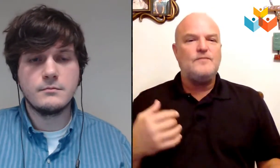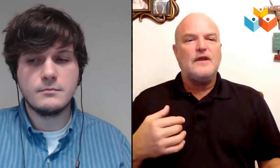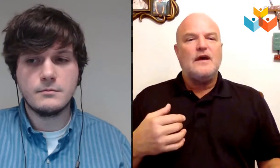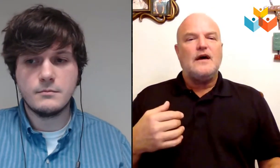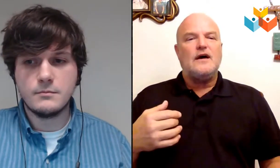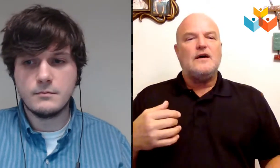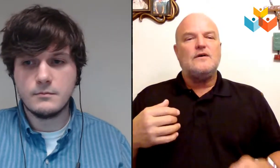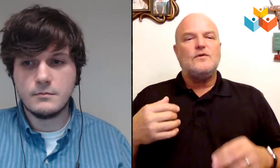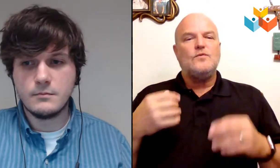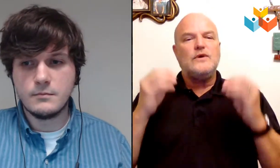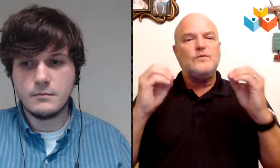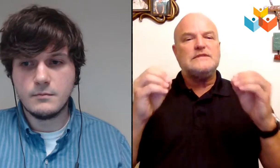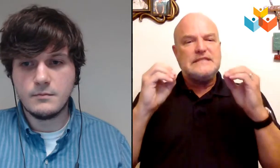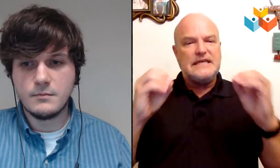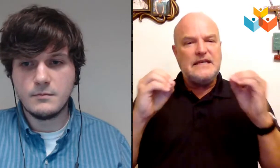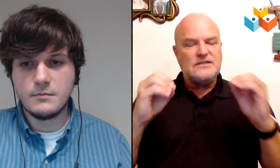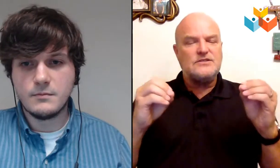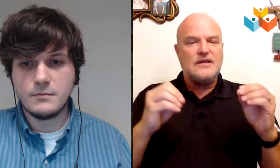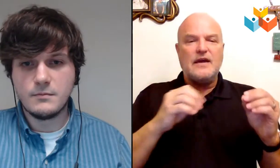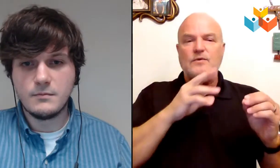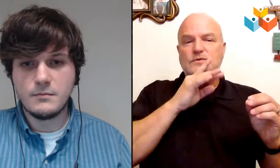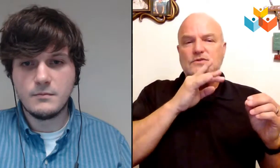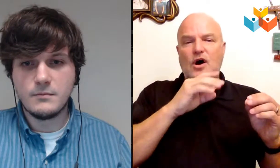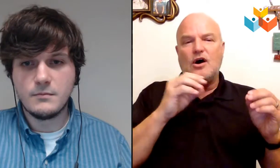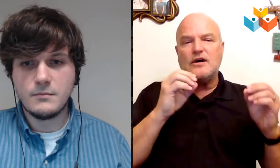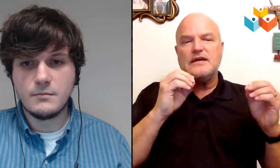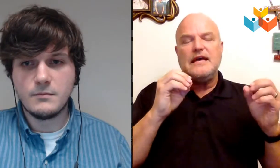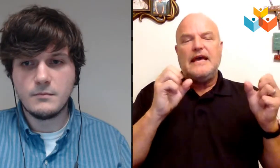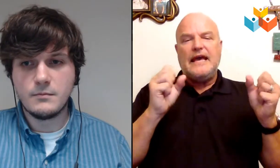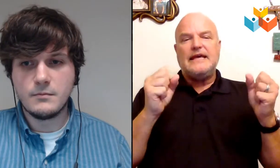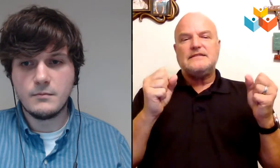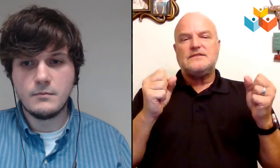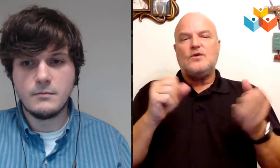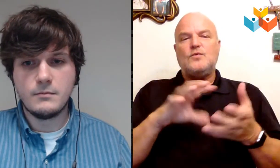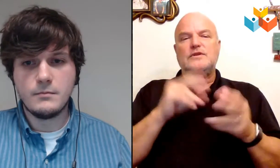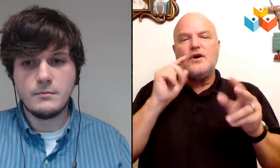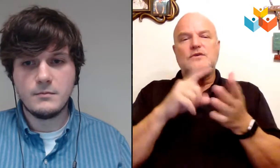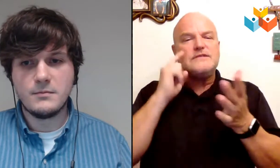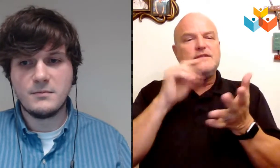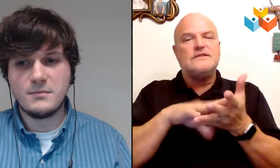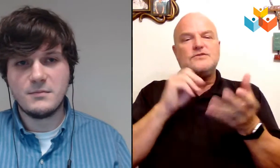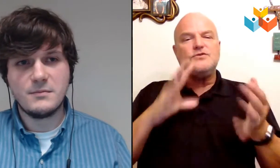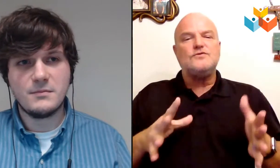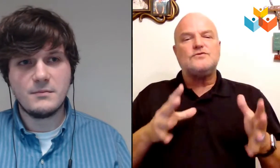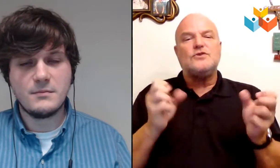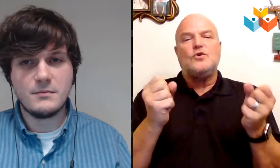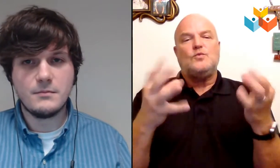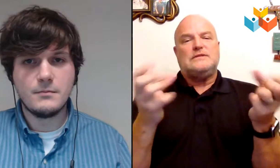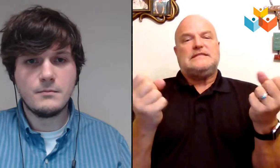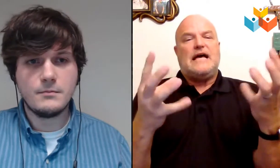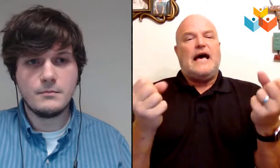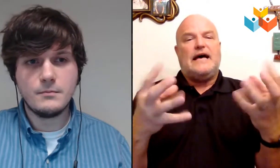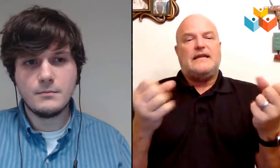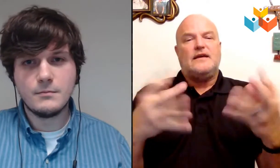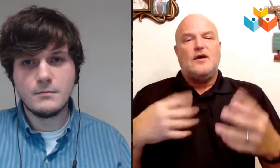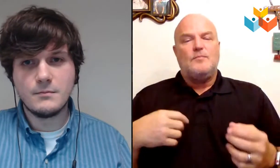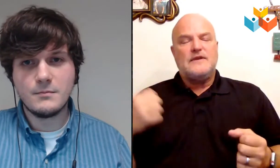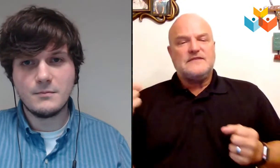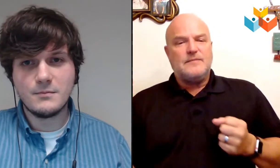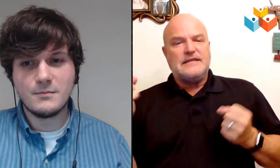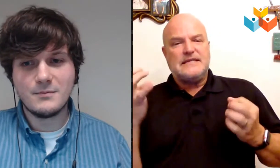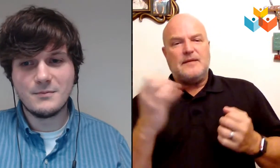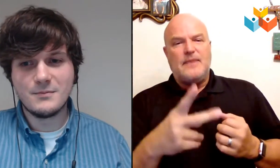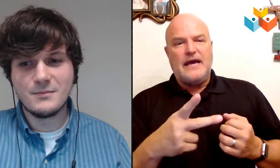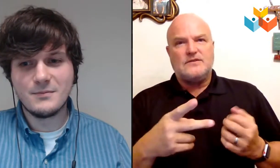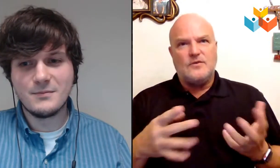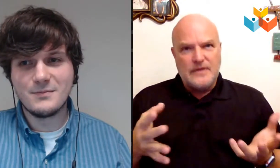years ago, we would teach and we would talk. And so we noticed the students would sign, but